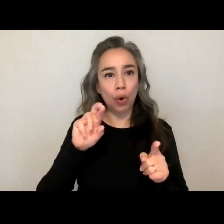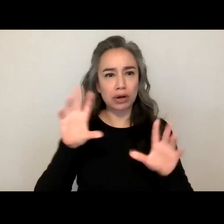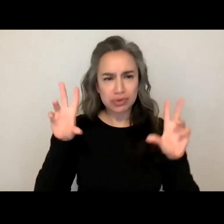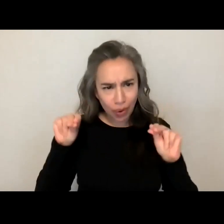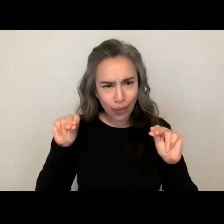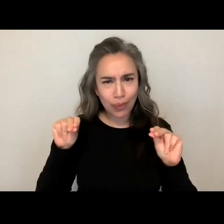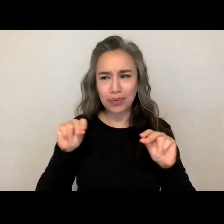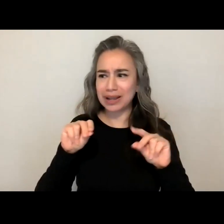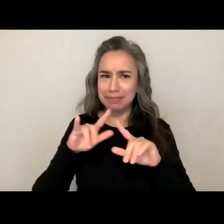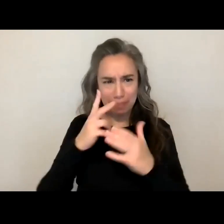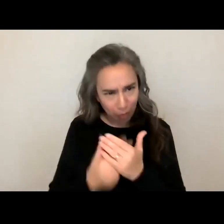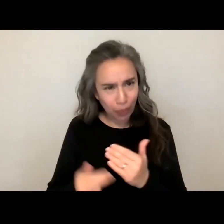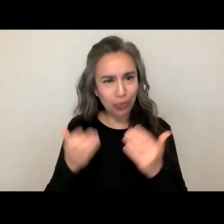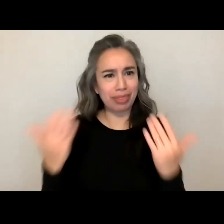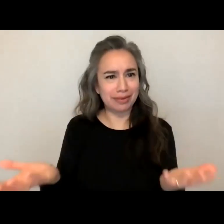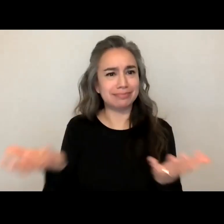happening over time.